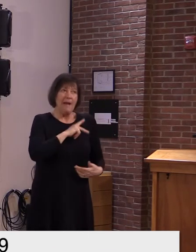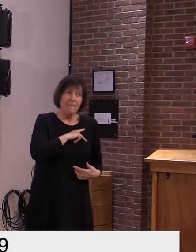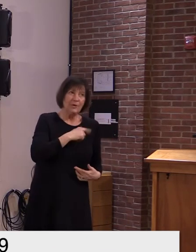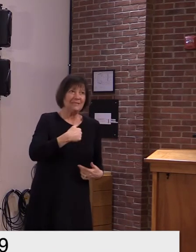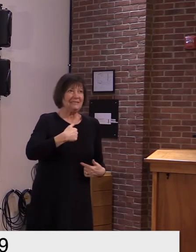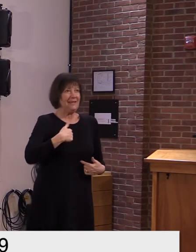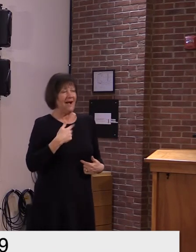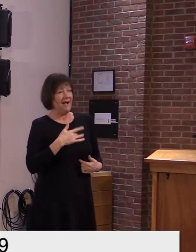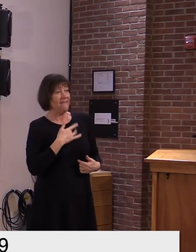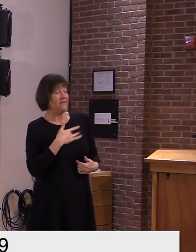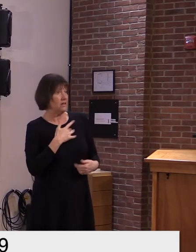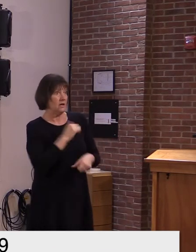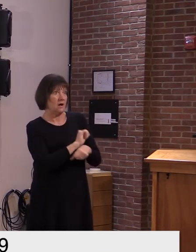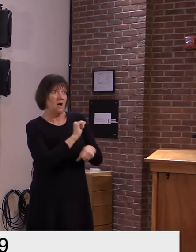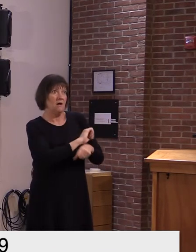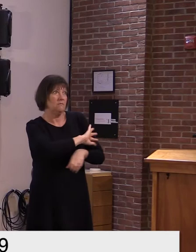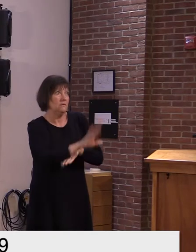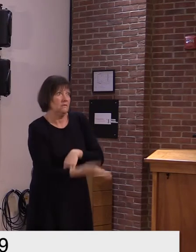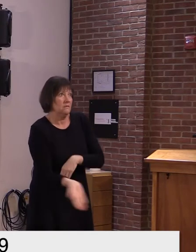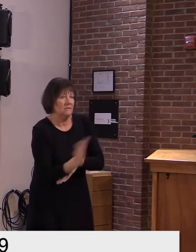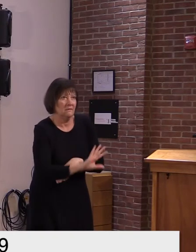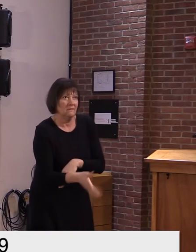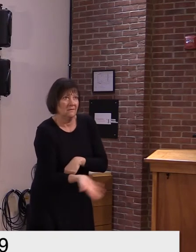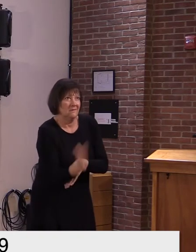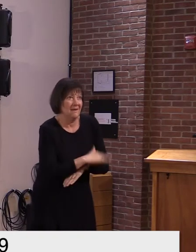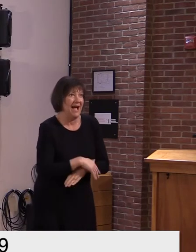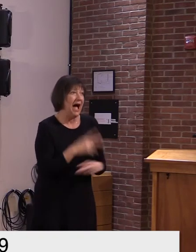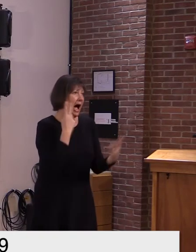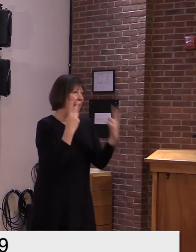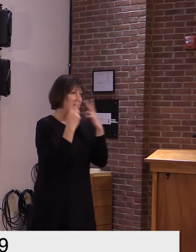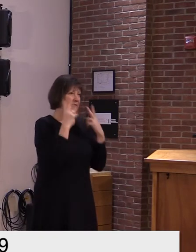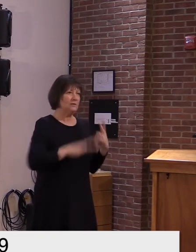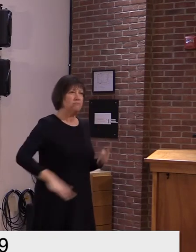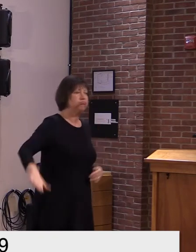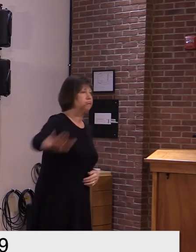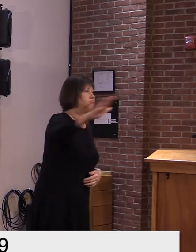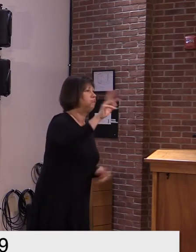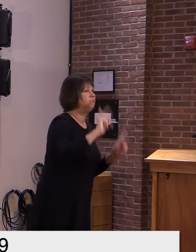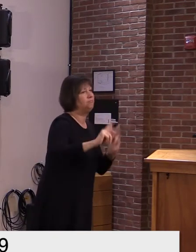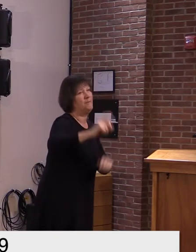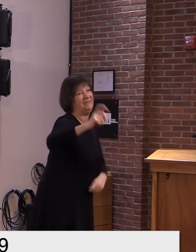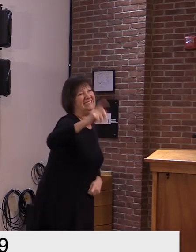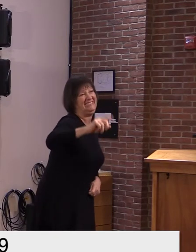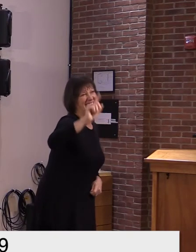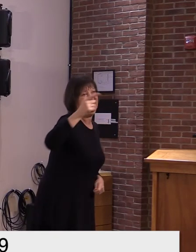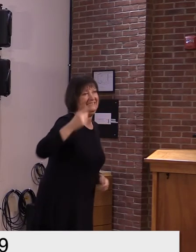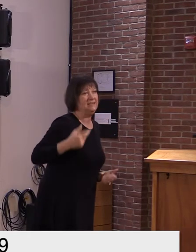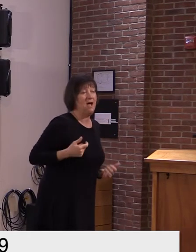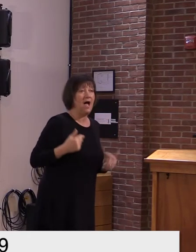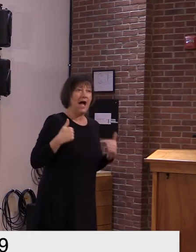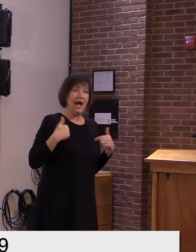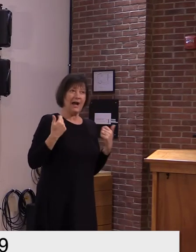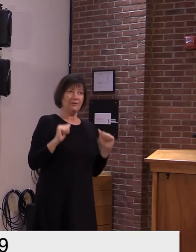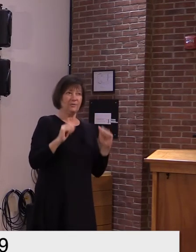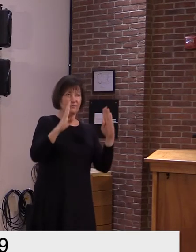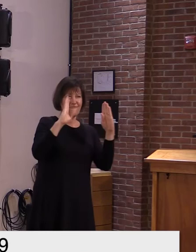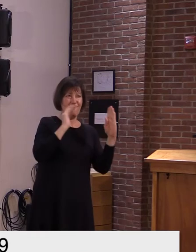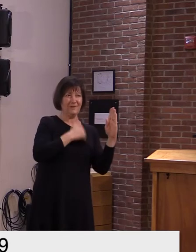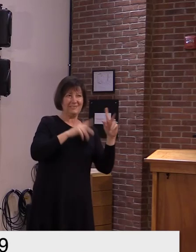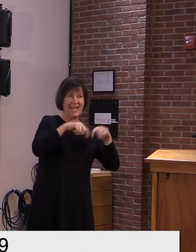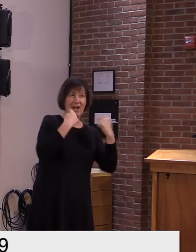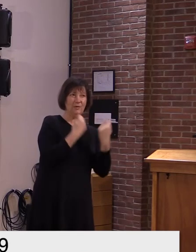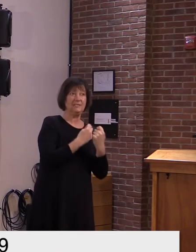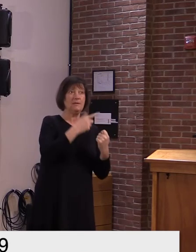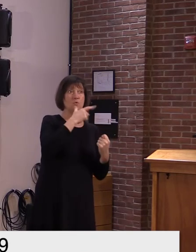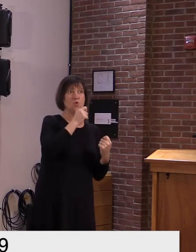I'm we're working 24/7 here. I see all the need, and I've tried to focus our team on the